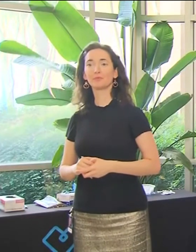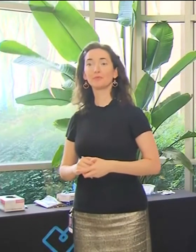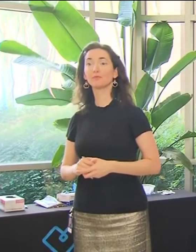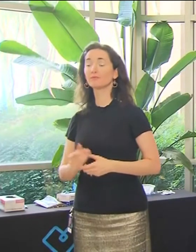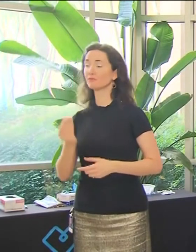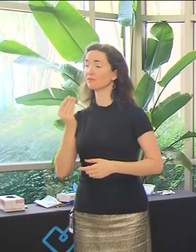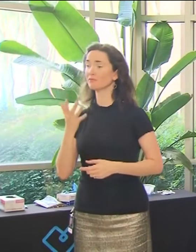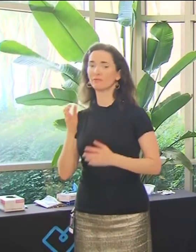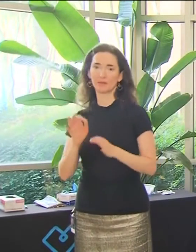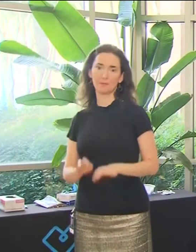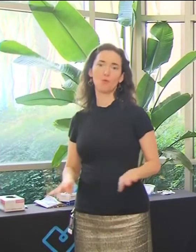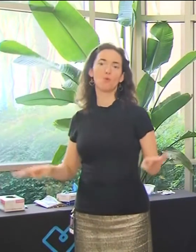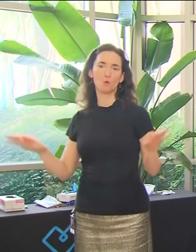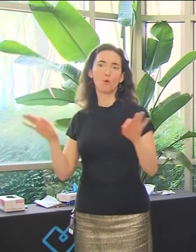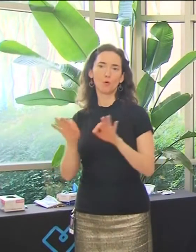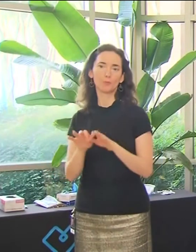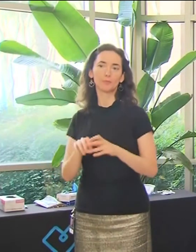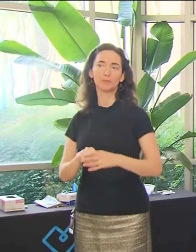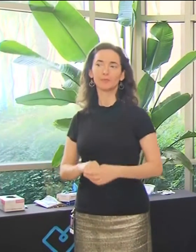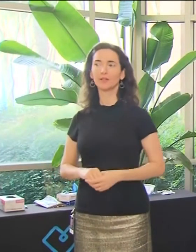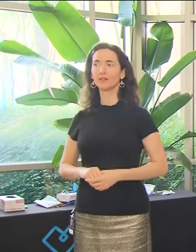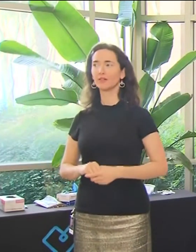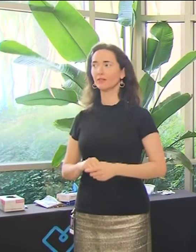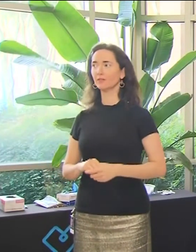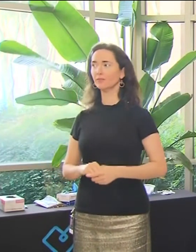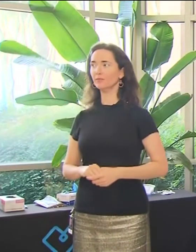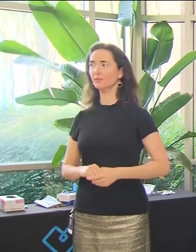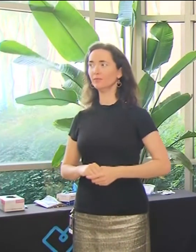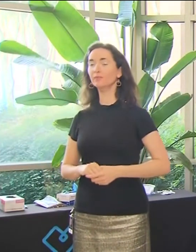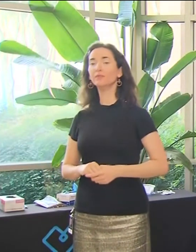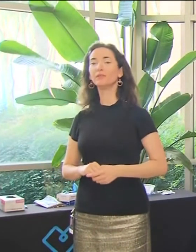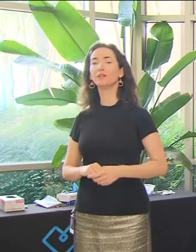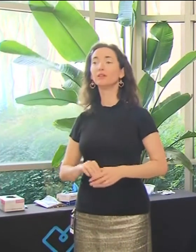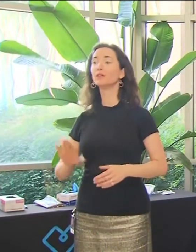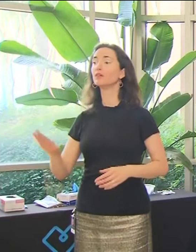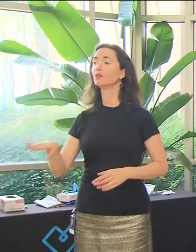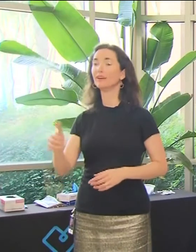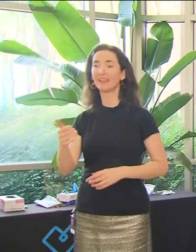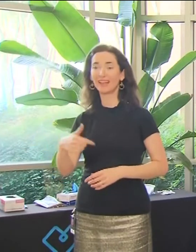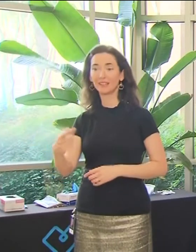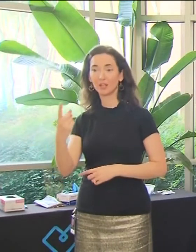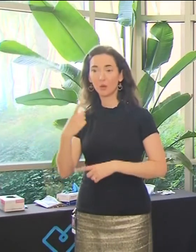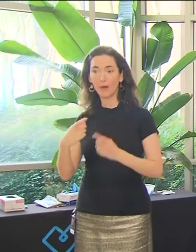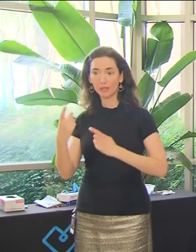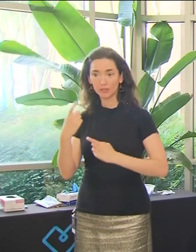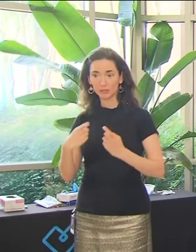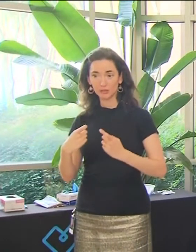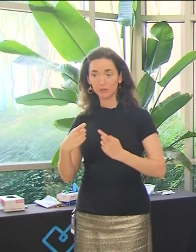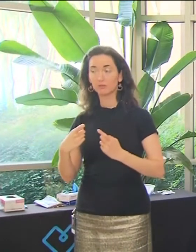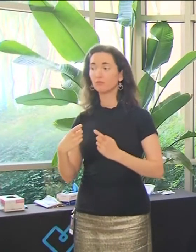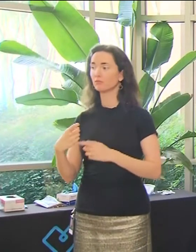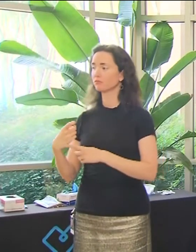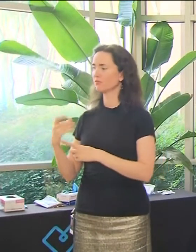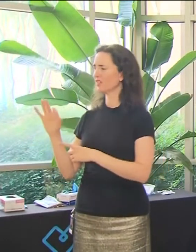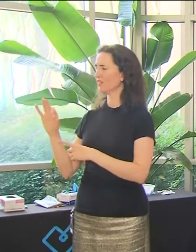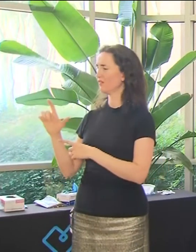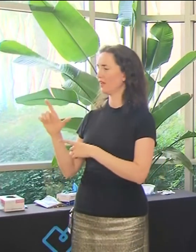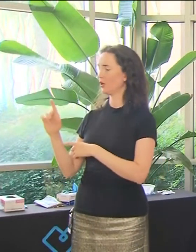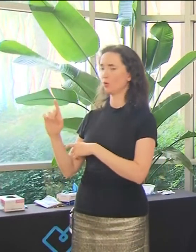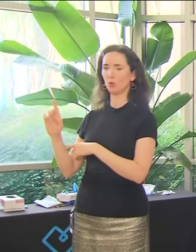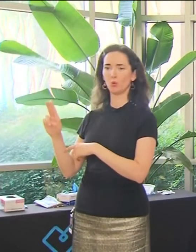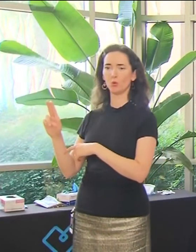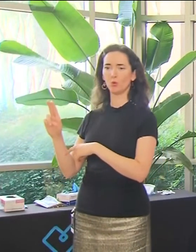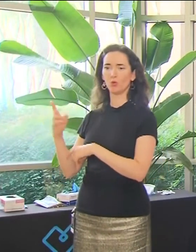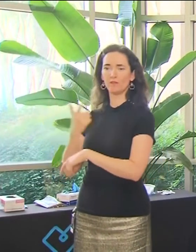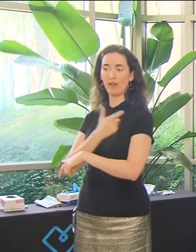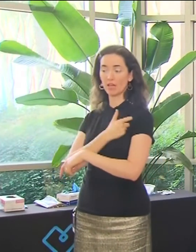incredibly important that you do it. If you've got any questions about the availability of the flu